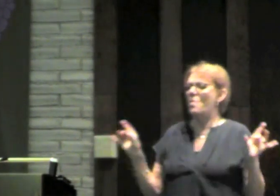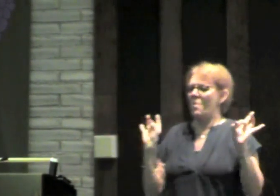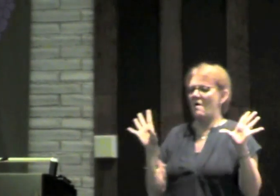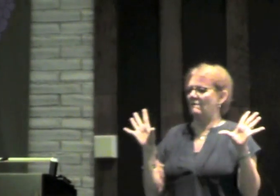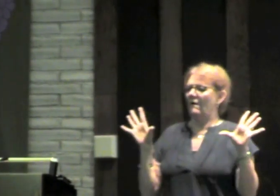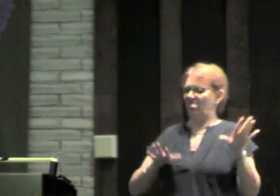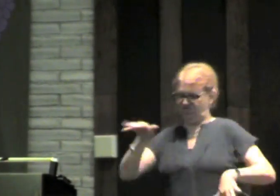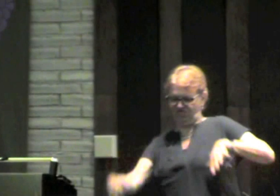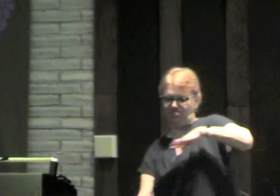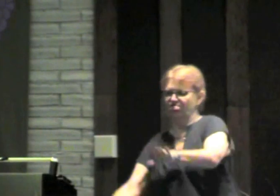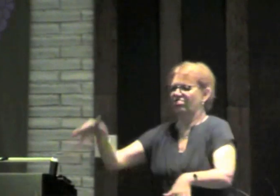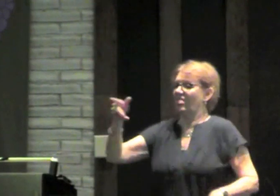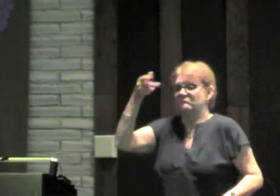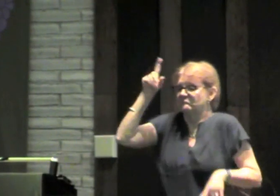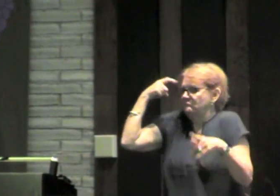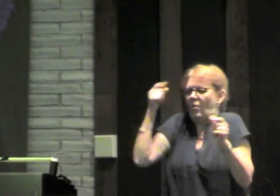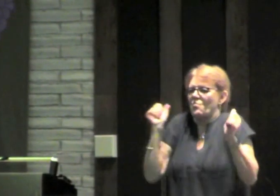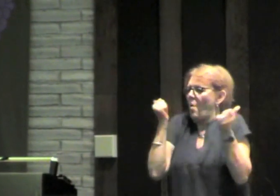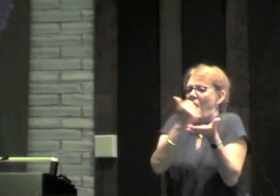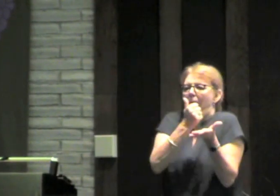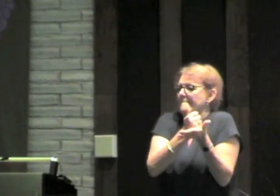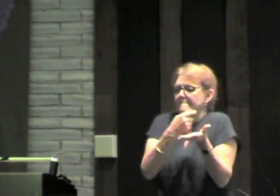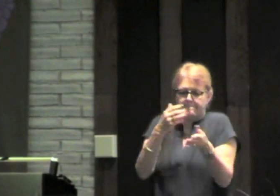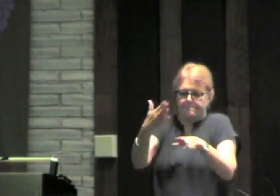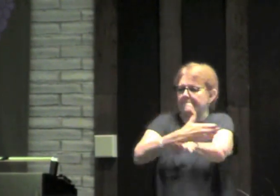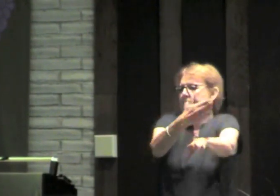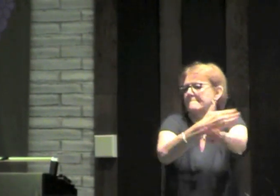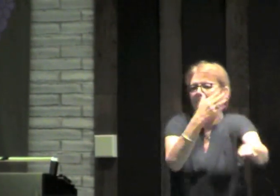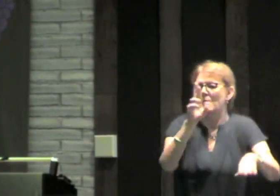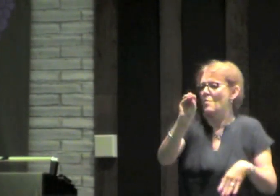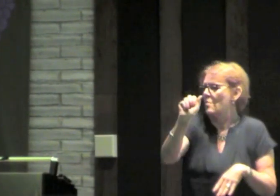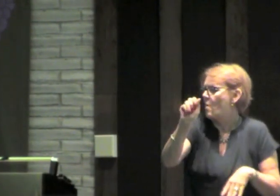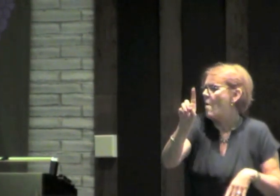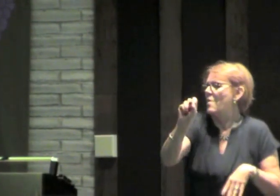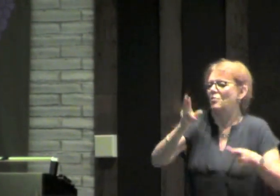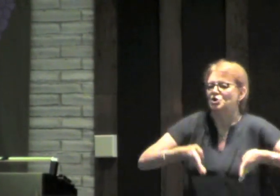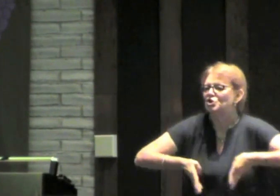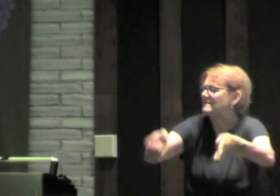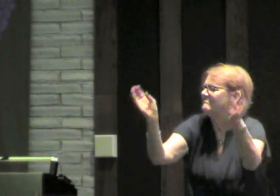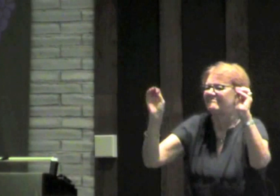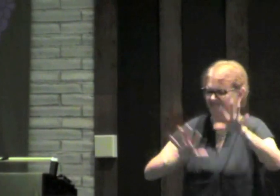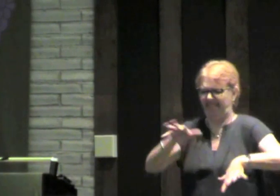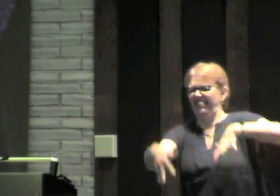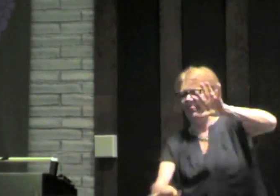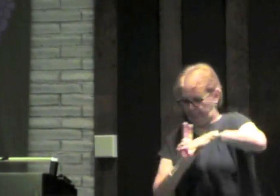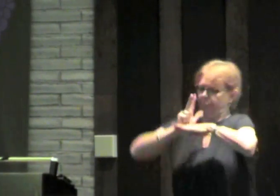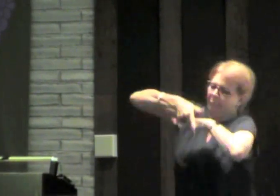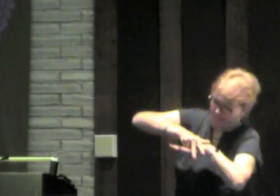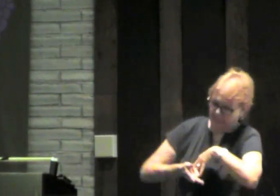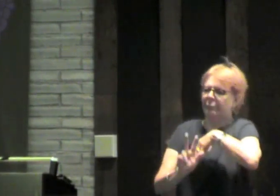And the roads and things are horrible. They're potholed, and the government will not help them with their roads or their streets, and so